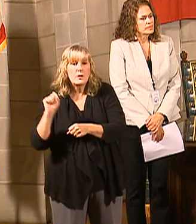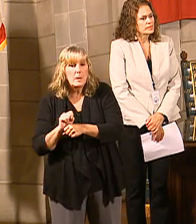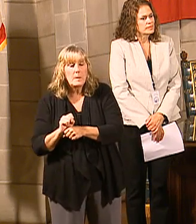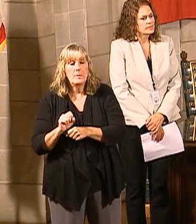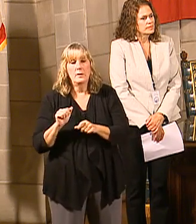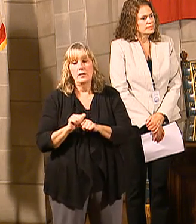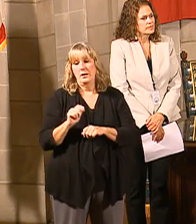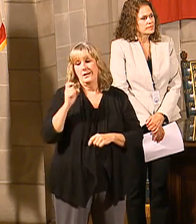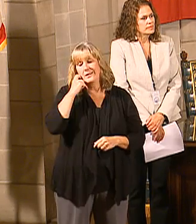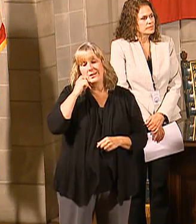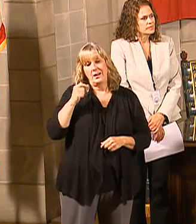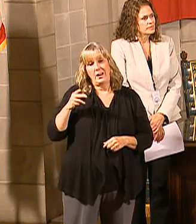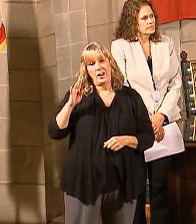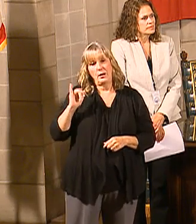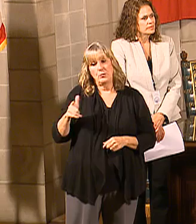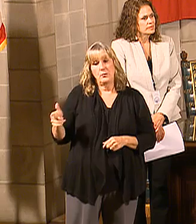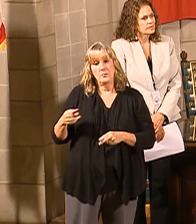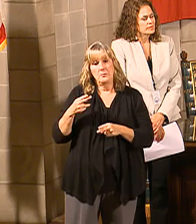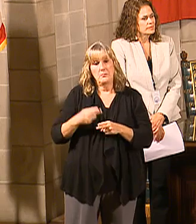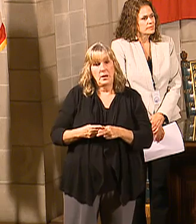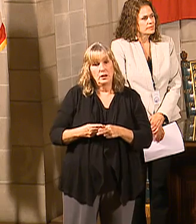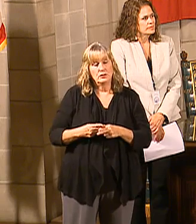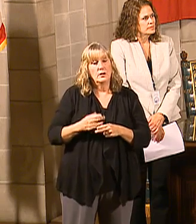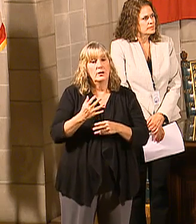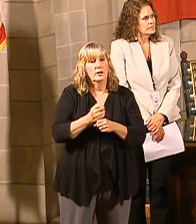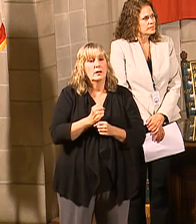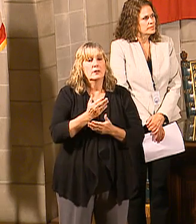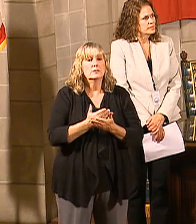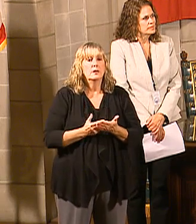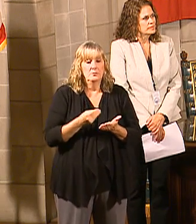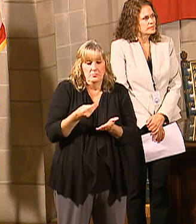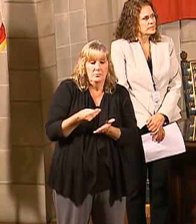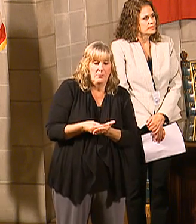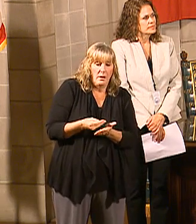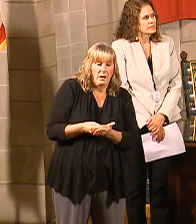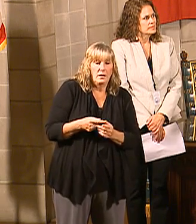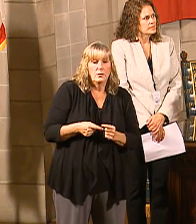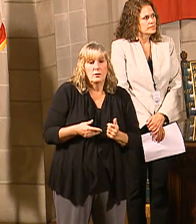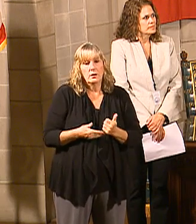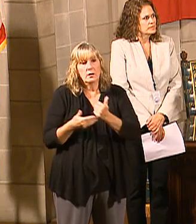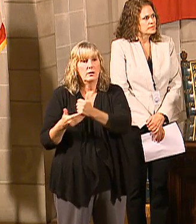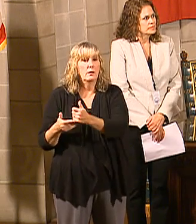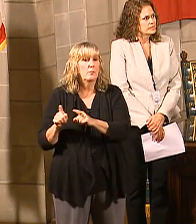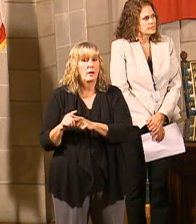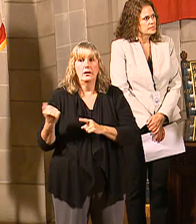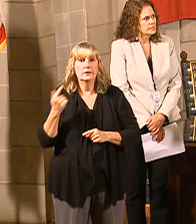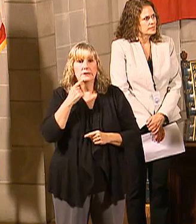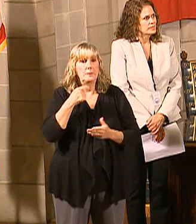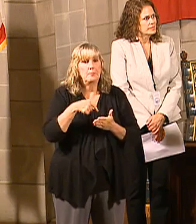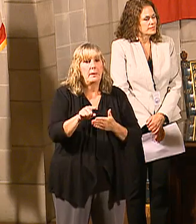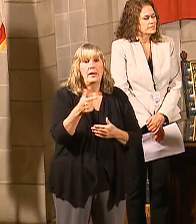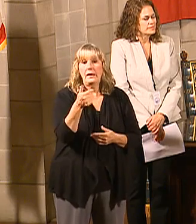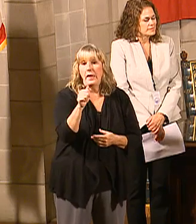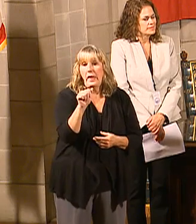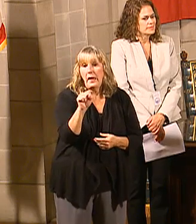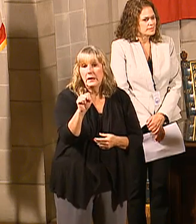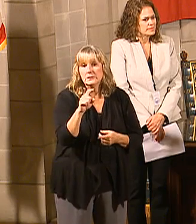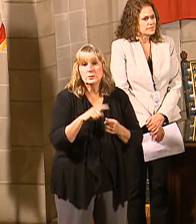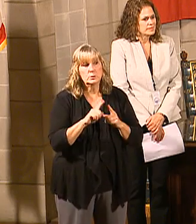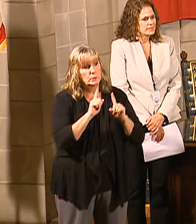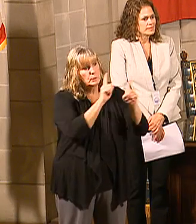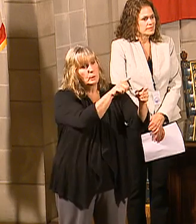talking about, by able to get some of these dollars to be able to help with, as she mentioned, just paying for gas to be able to go to the